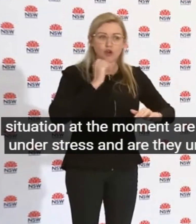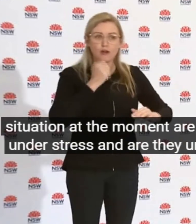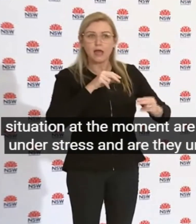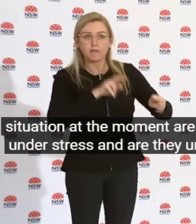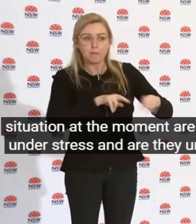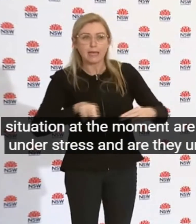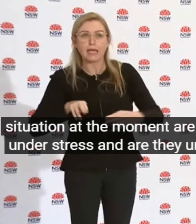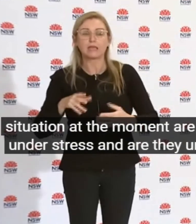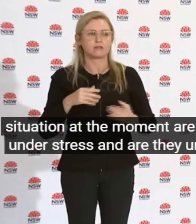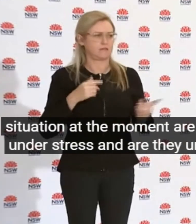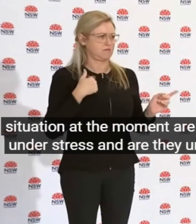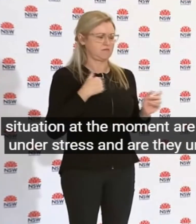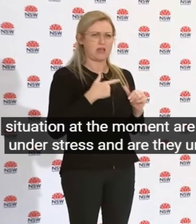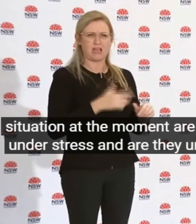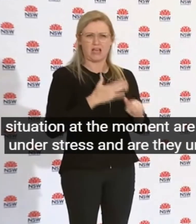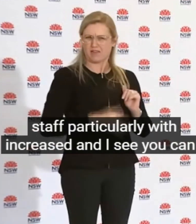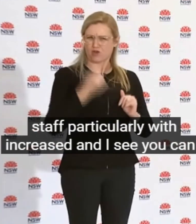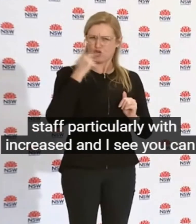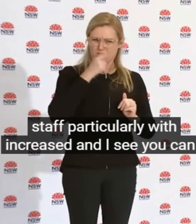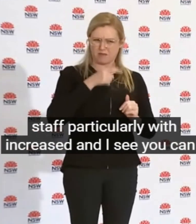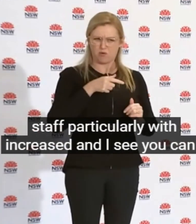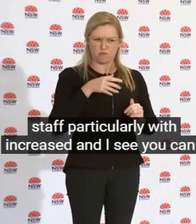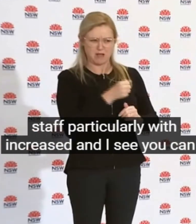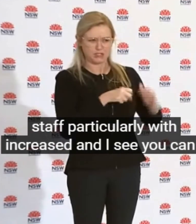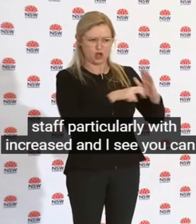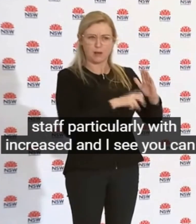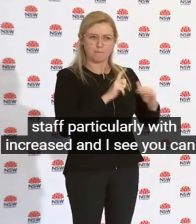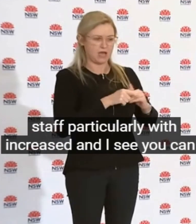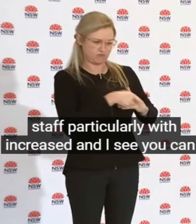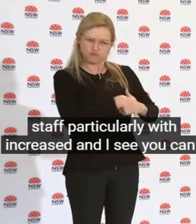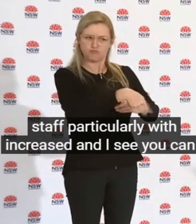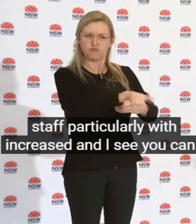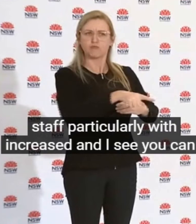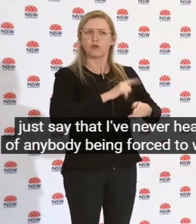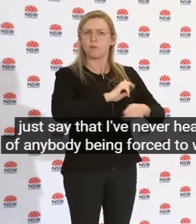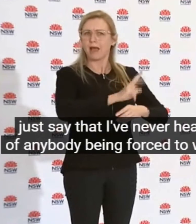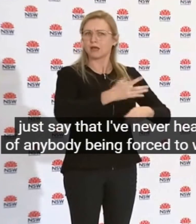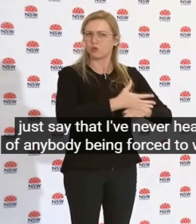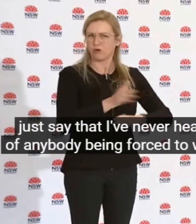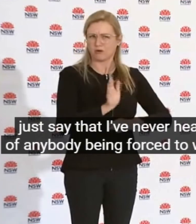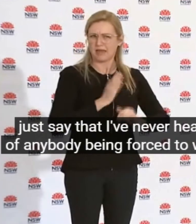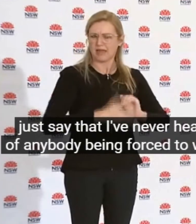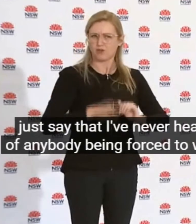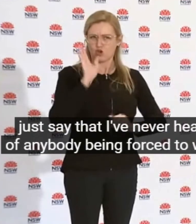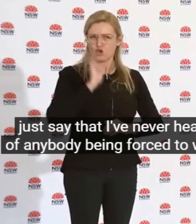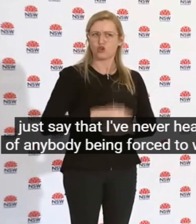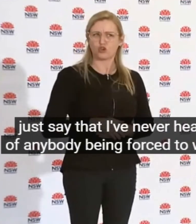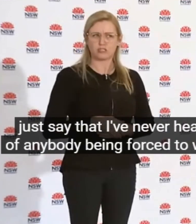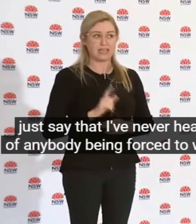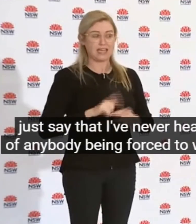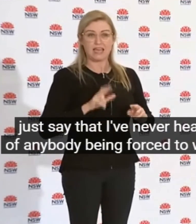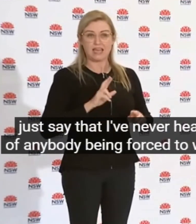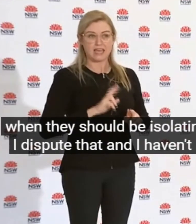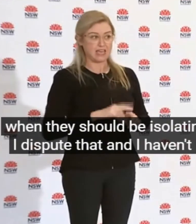forced to work when they should be isolating. So I dispute that, and I haven't had any examples brought to me. If that's the case, I would dispute that,